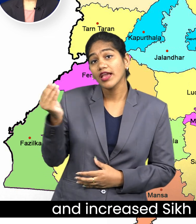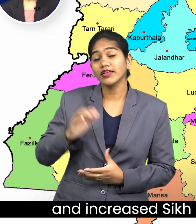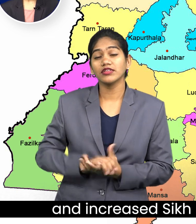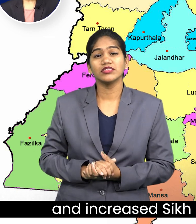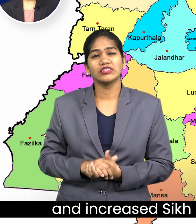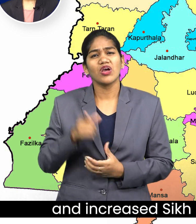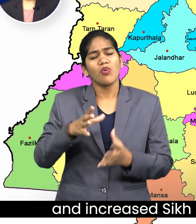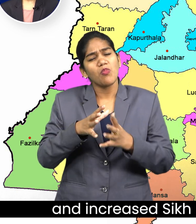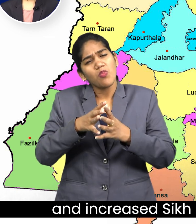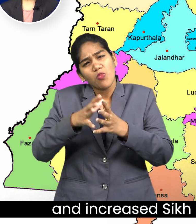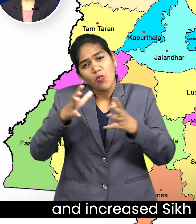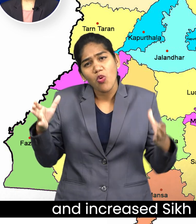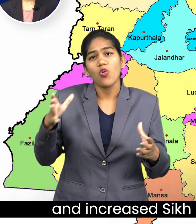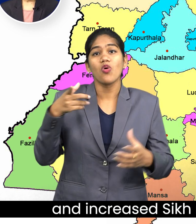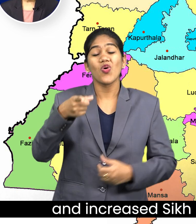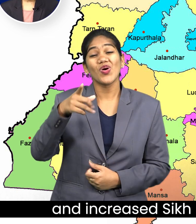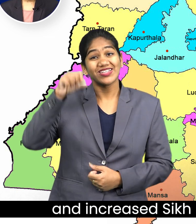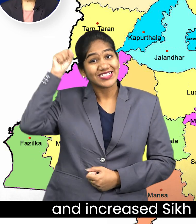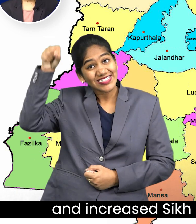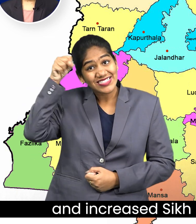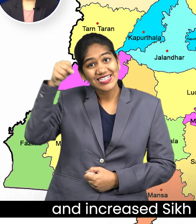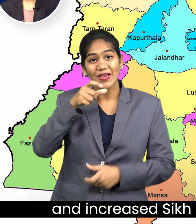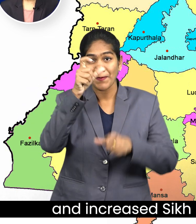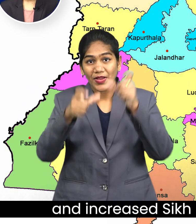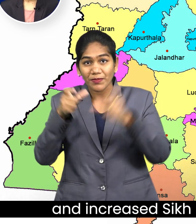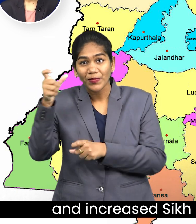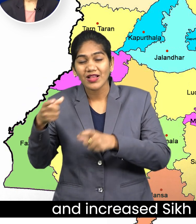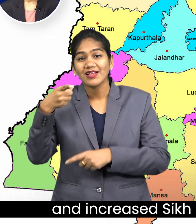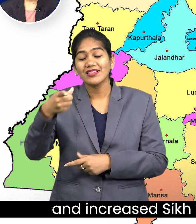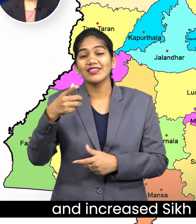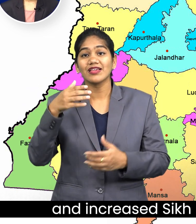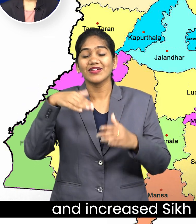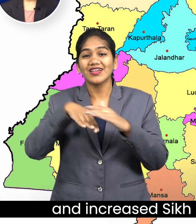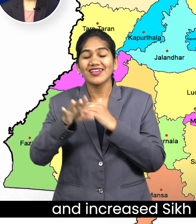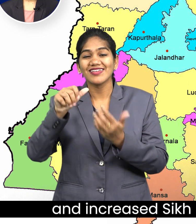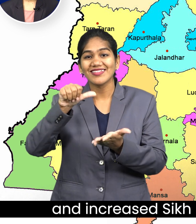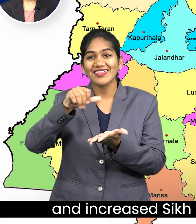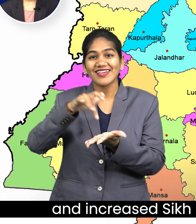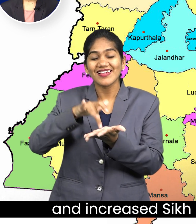increased Sikh requirement in the Indian army.